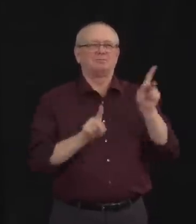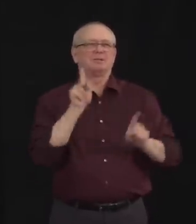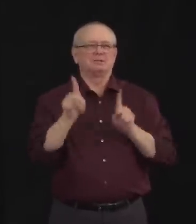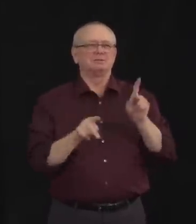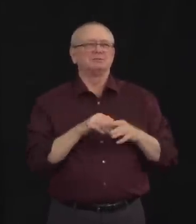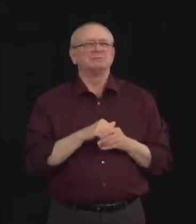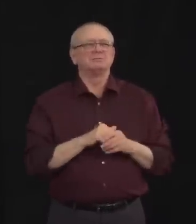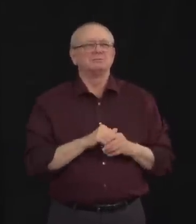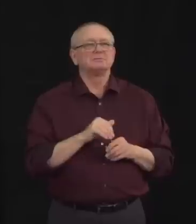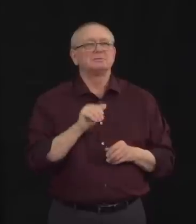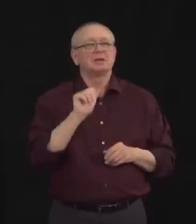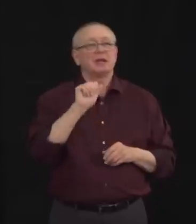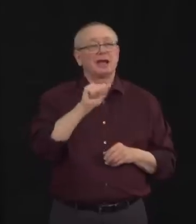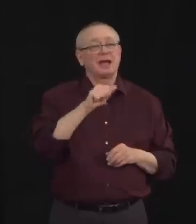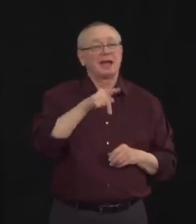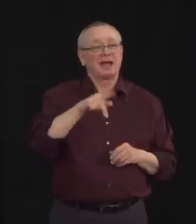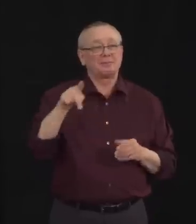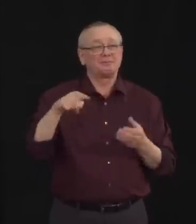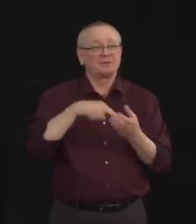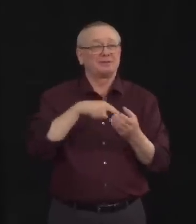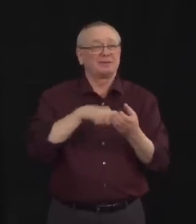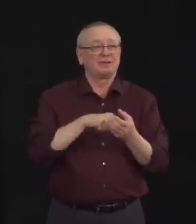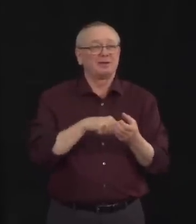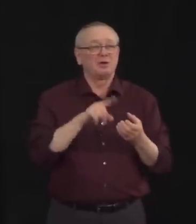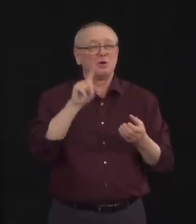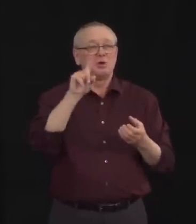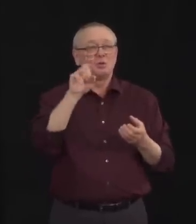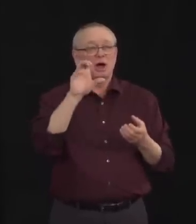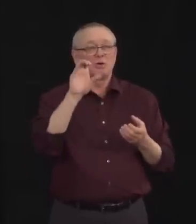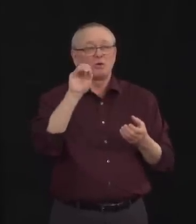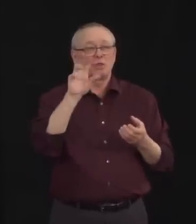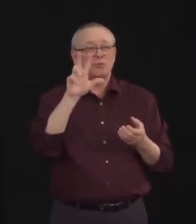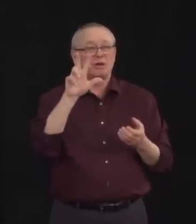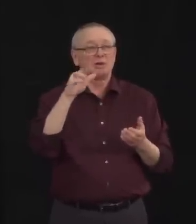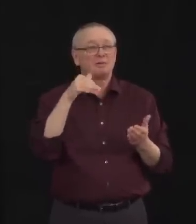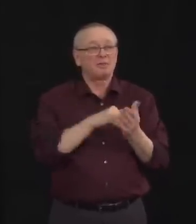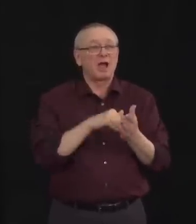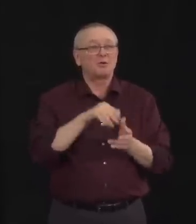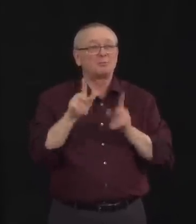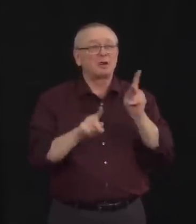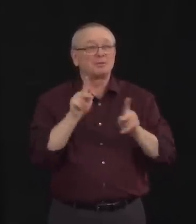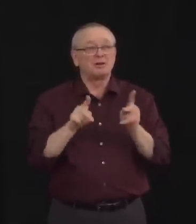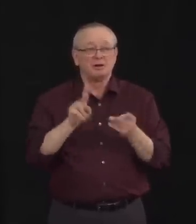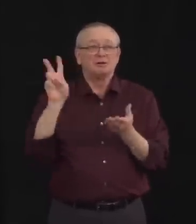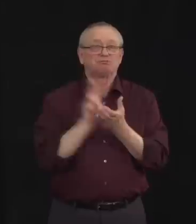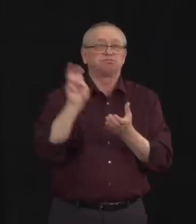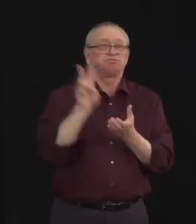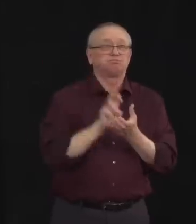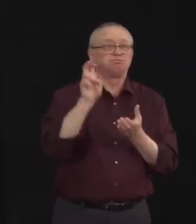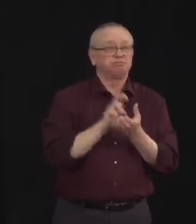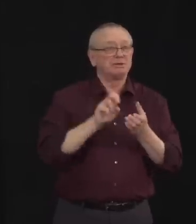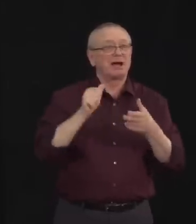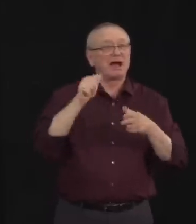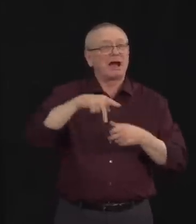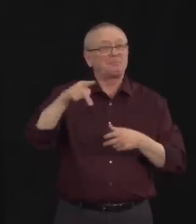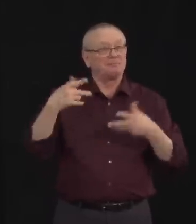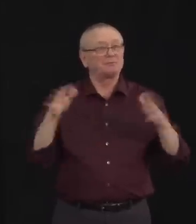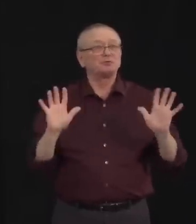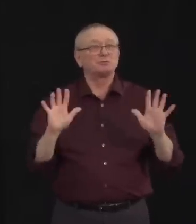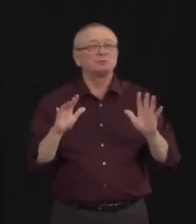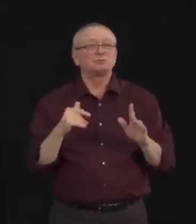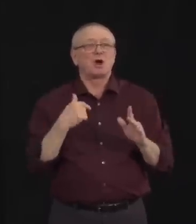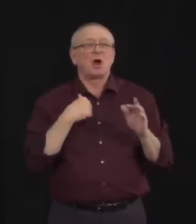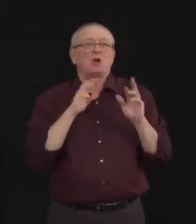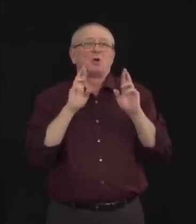than 103,000 users. I hope more Albertans will choose to download the app to increase our contact tracing